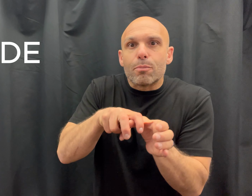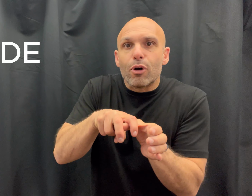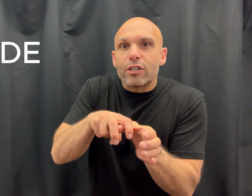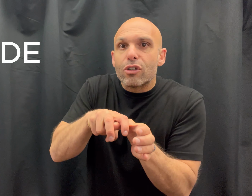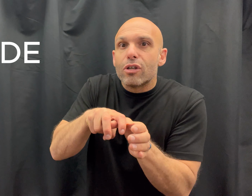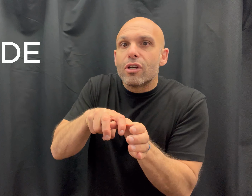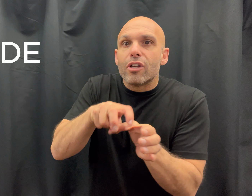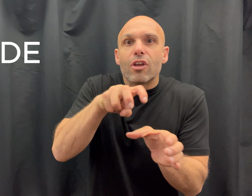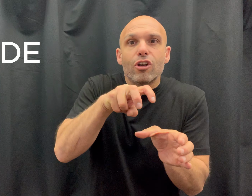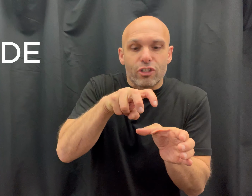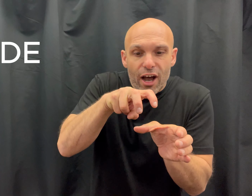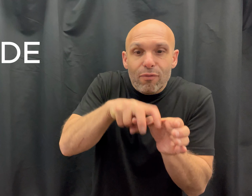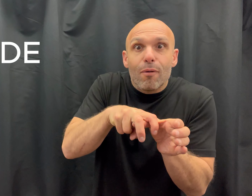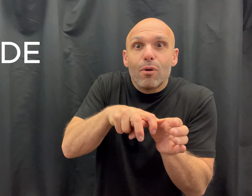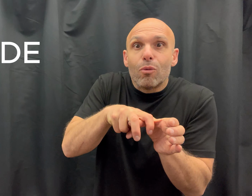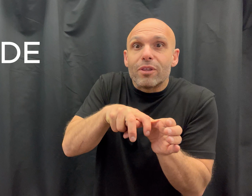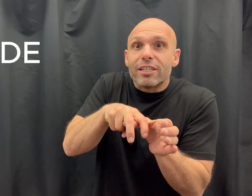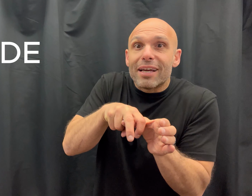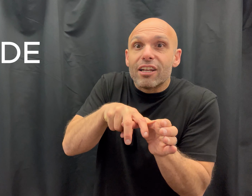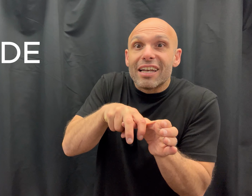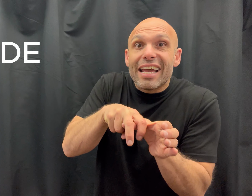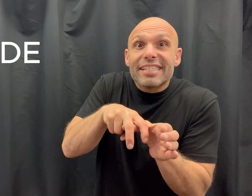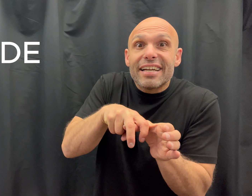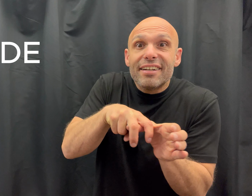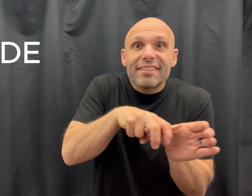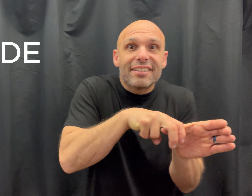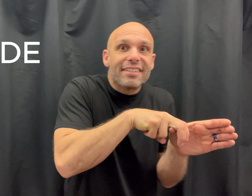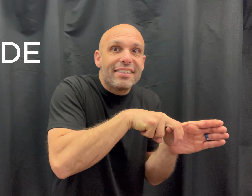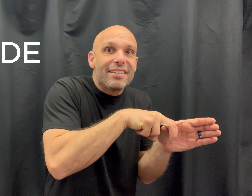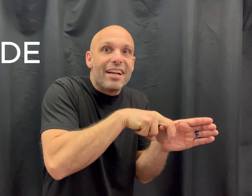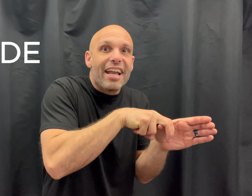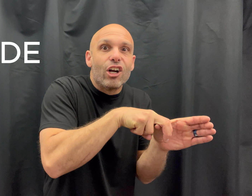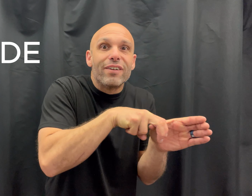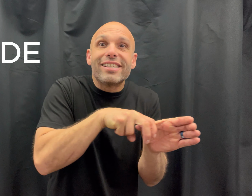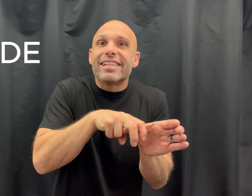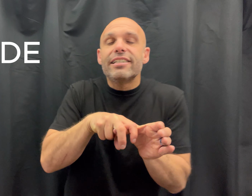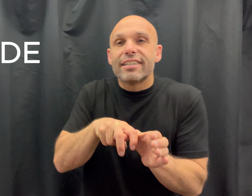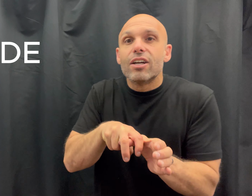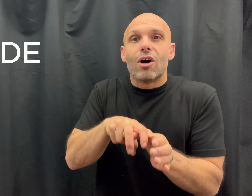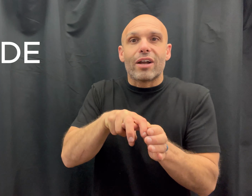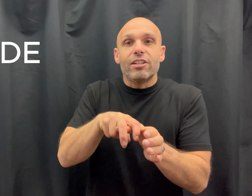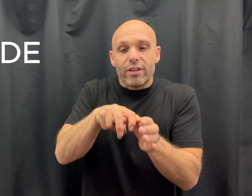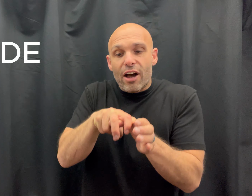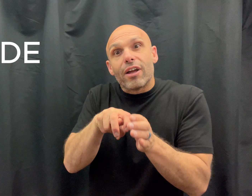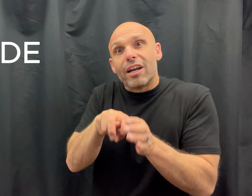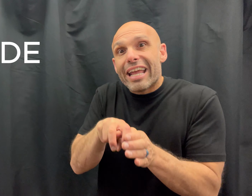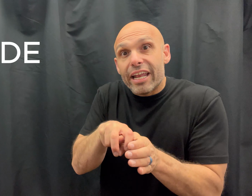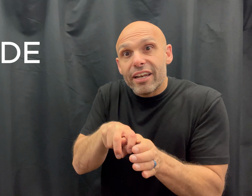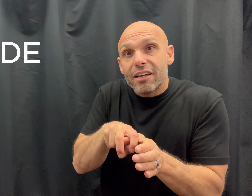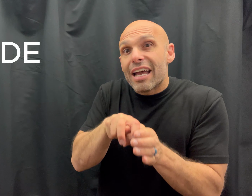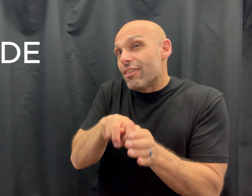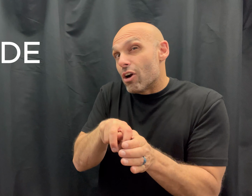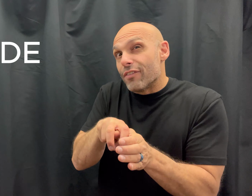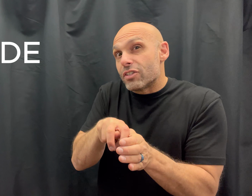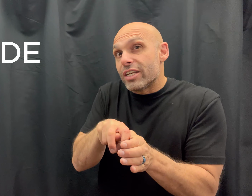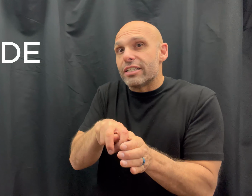put yourself, boom, you see my little legs there? They're hanging over the seat, okay? So now they're in and they're on the seat. And